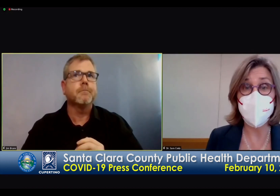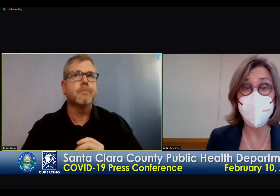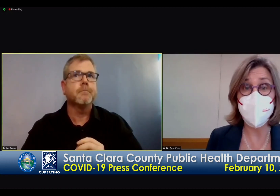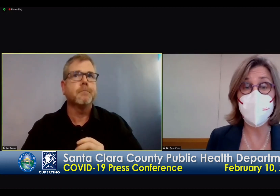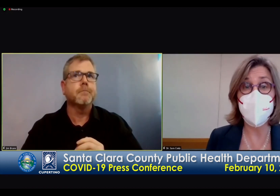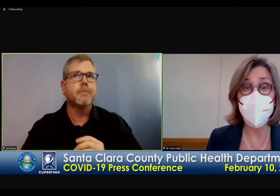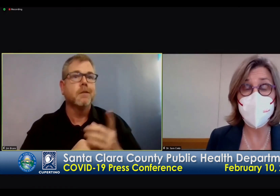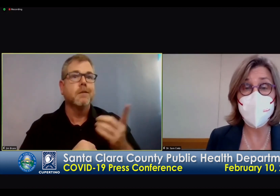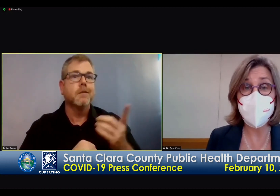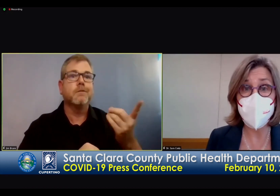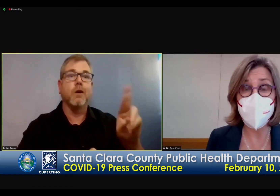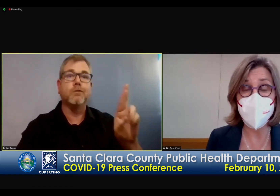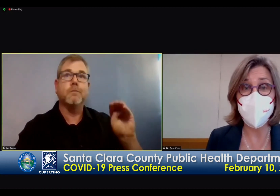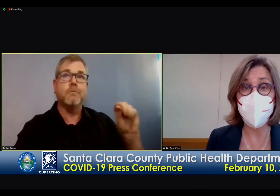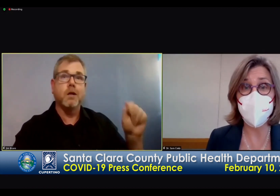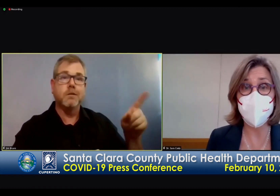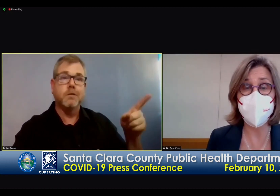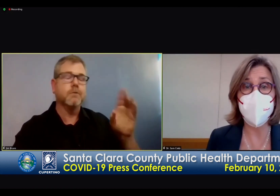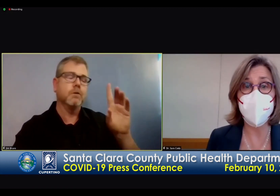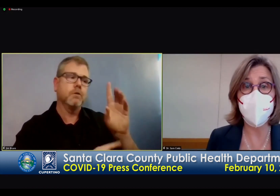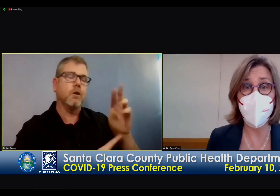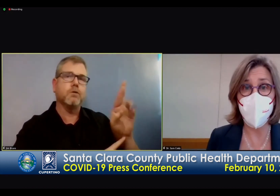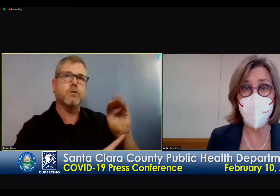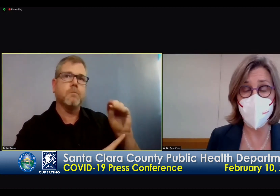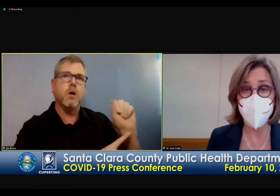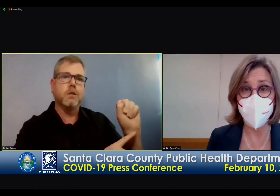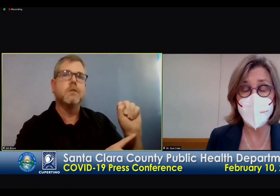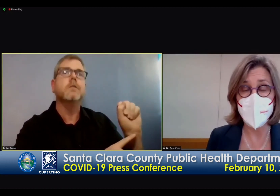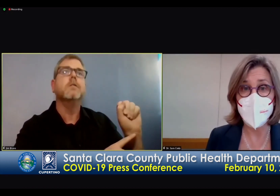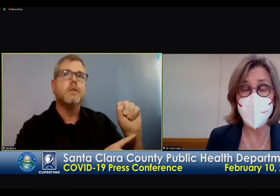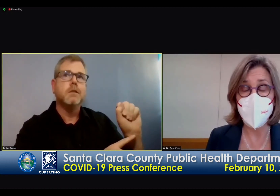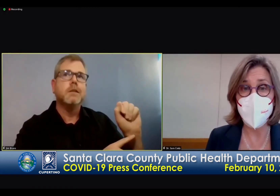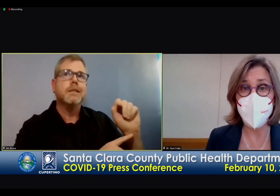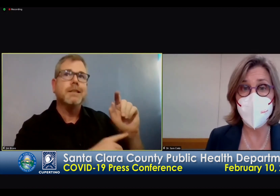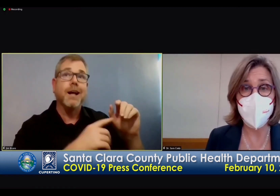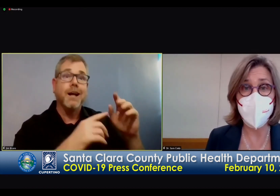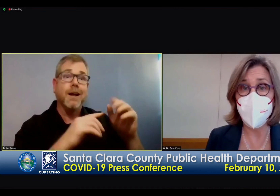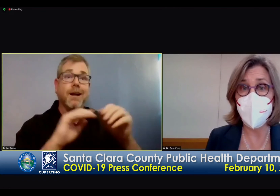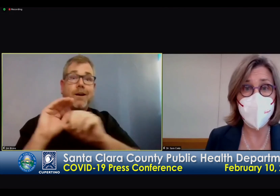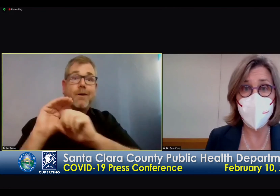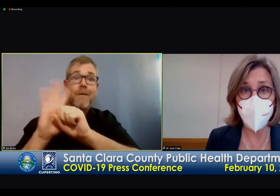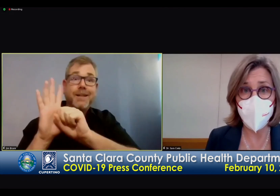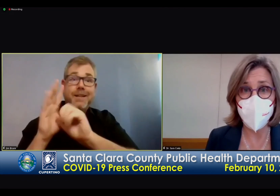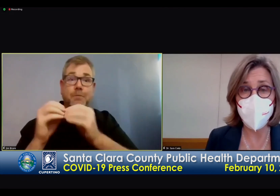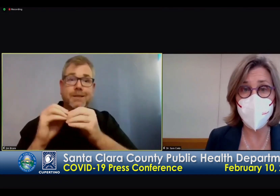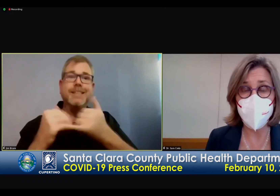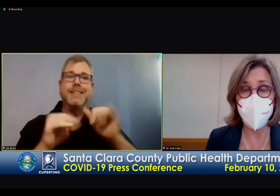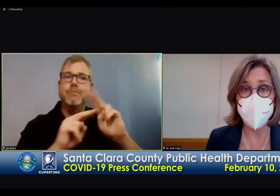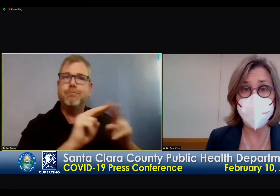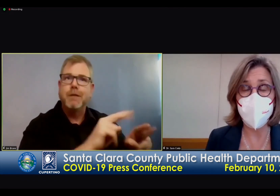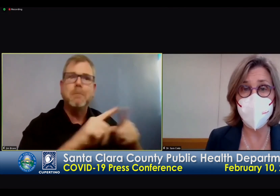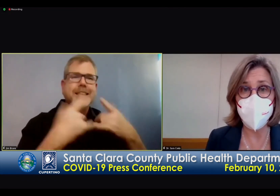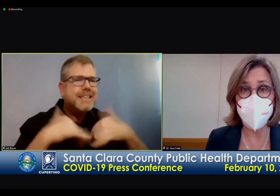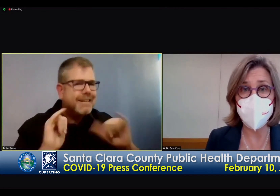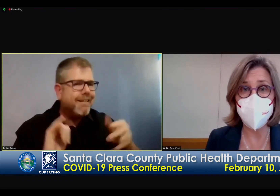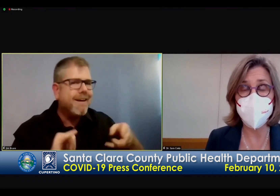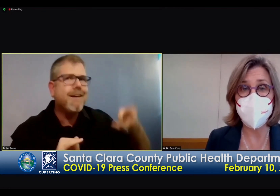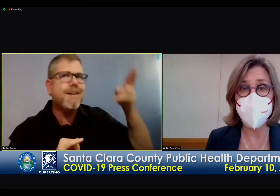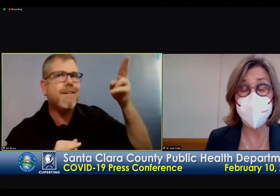are still really high. They are still far higher than they ever were, even during the summer